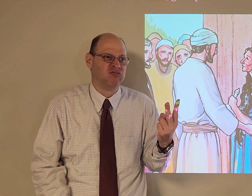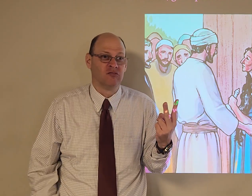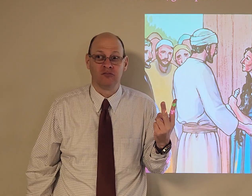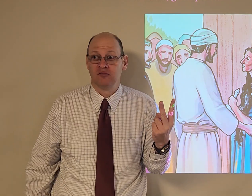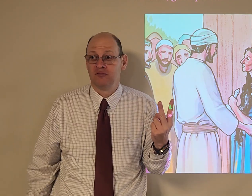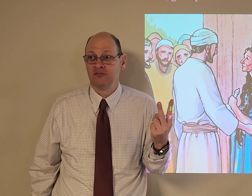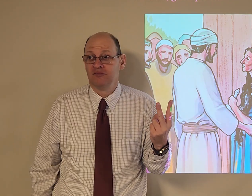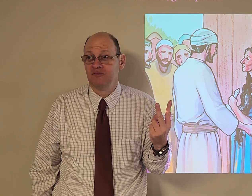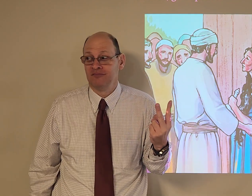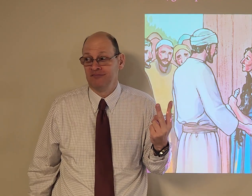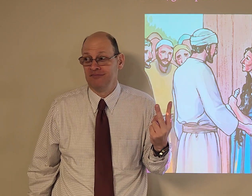Jesus gave forgiveness for her.